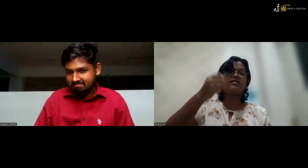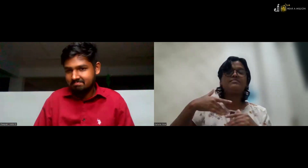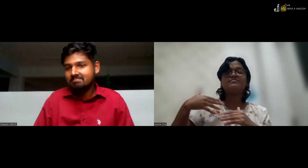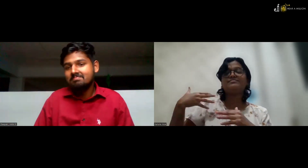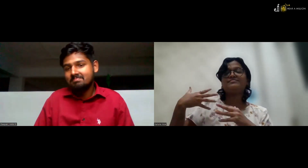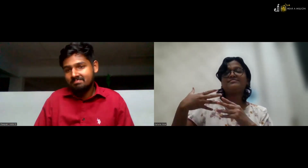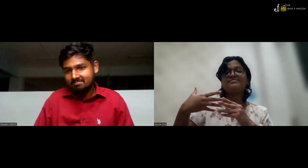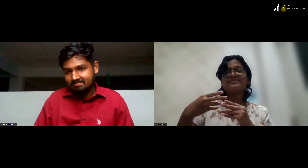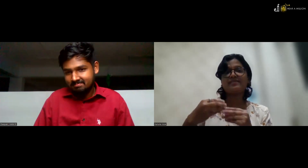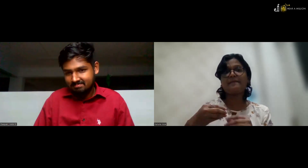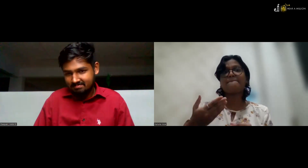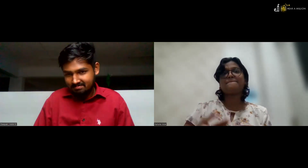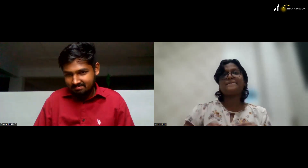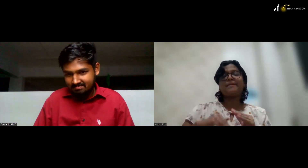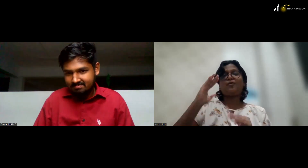not a lot, but yeah,